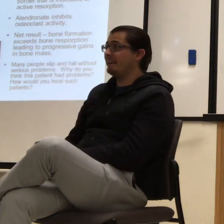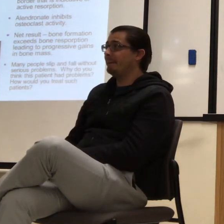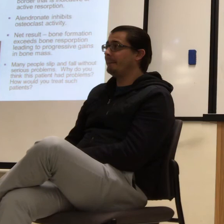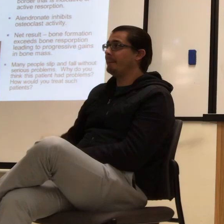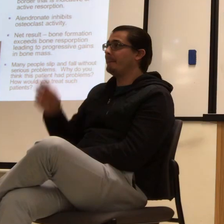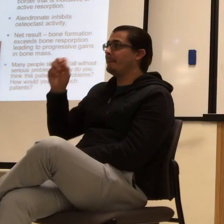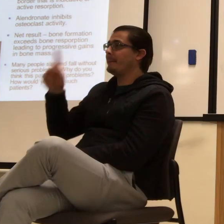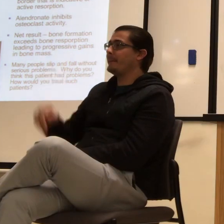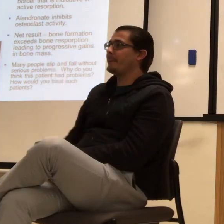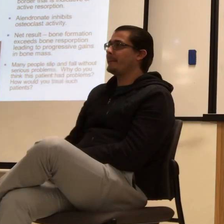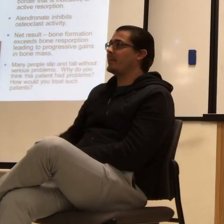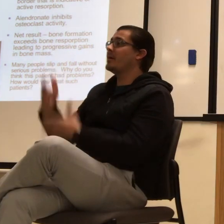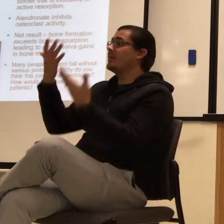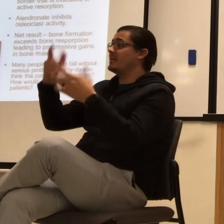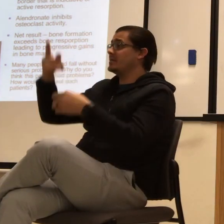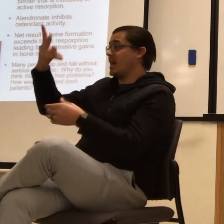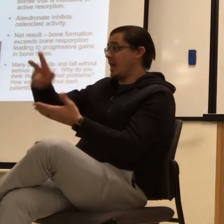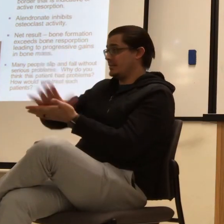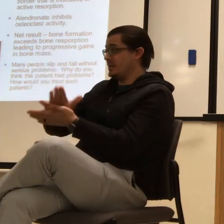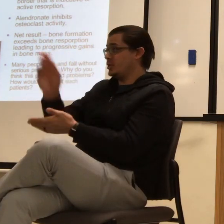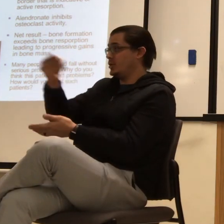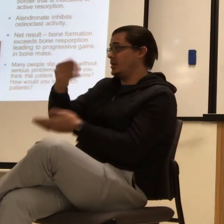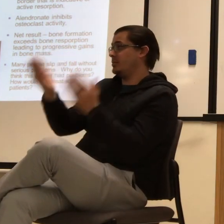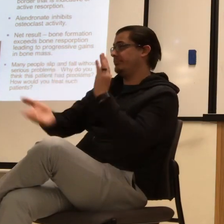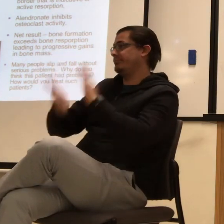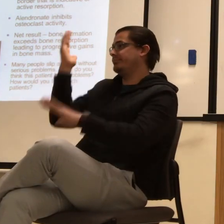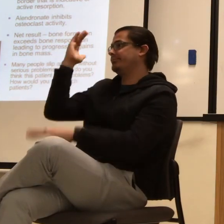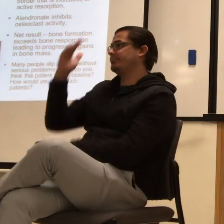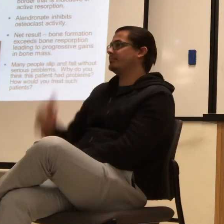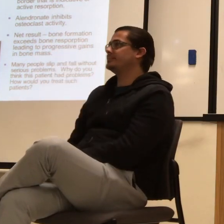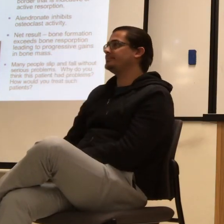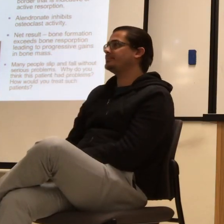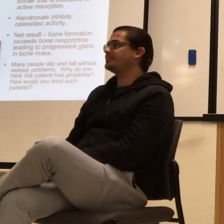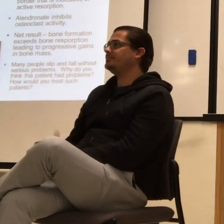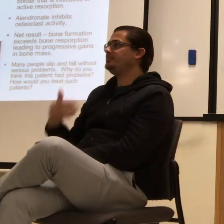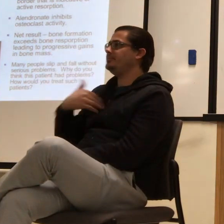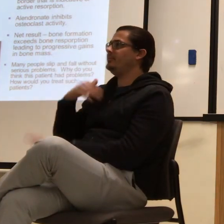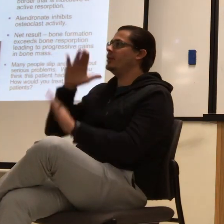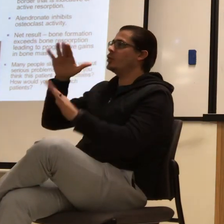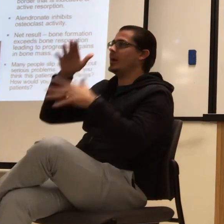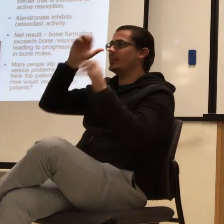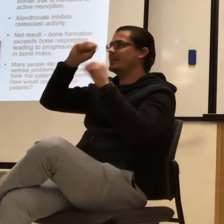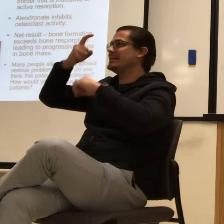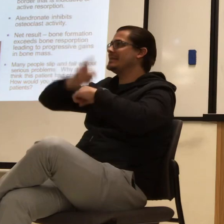Okay, well, finish your half sheet, turn it in, and you're excused. Have a great President's Day